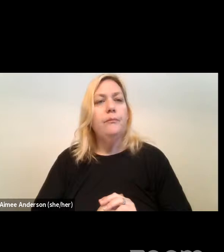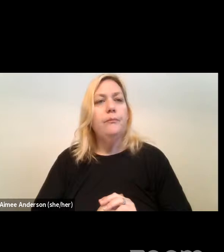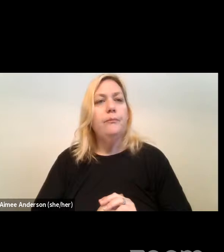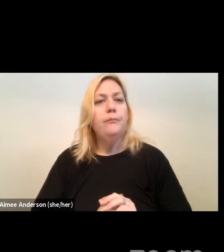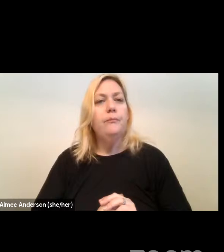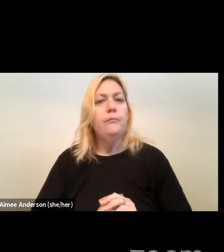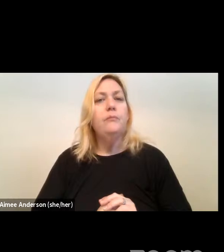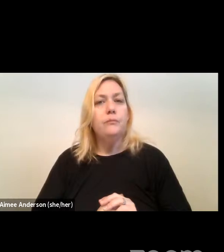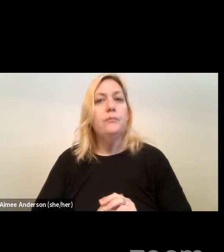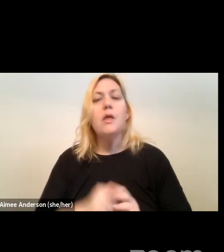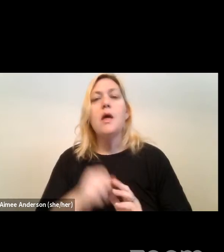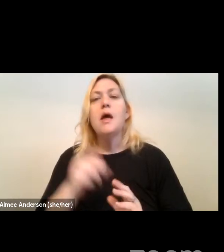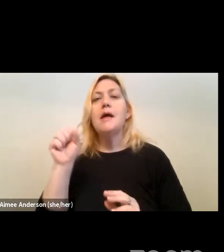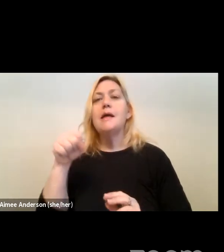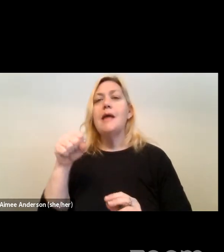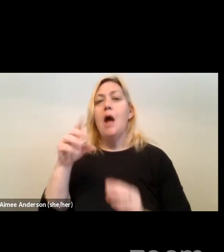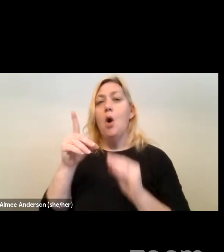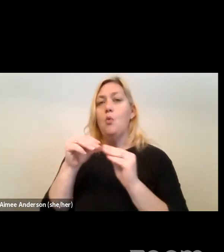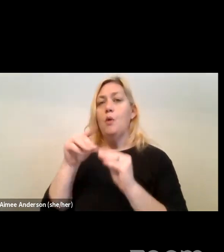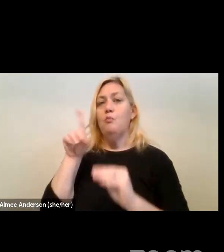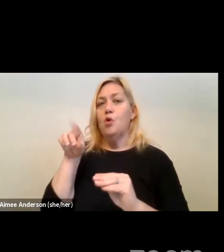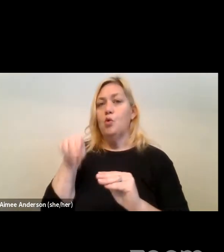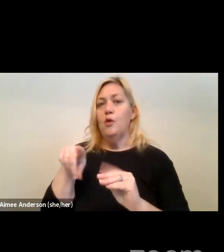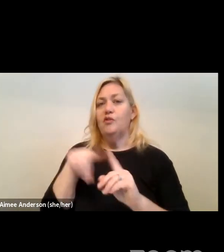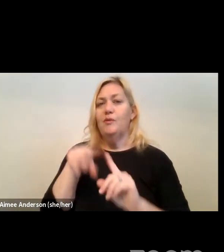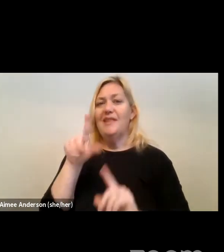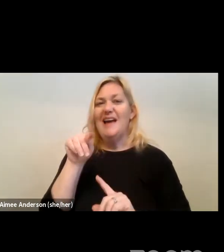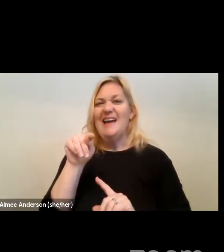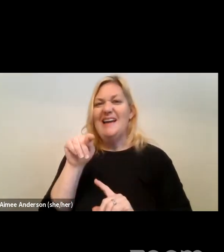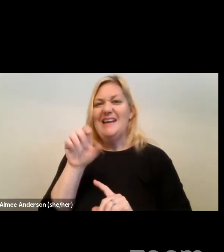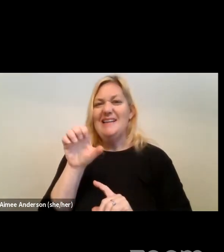Yeah, one more question. In terms of a technical change, if